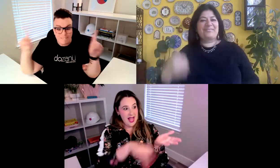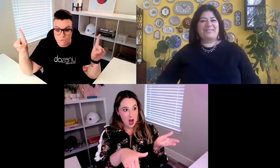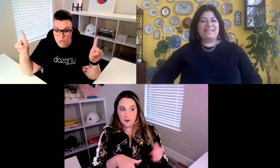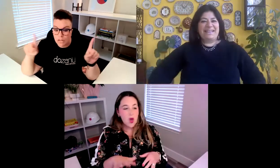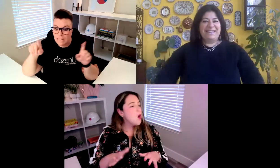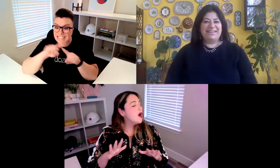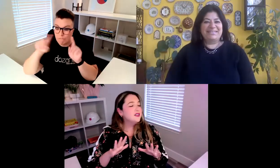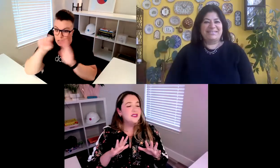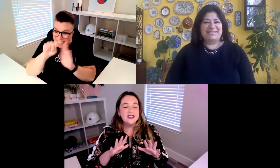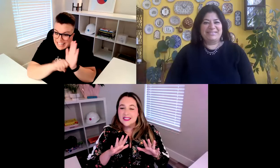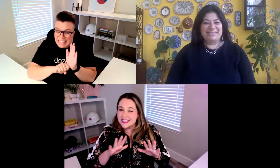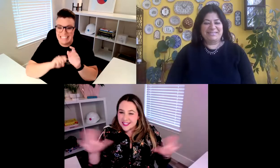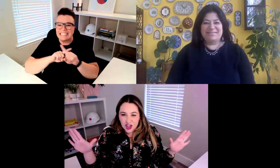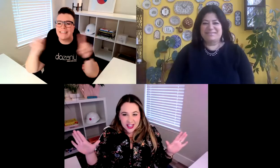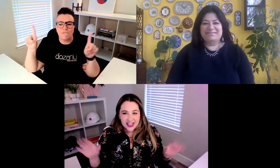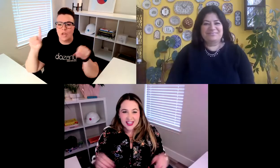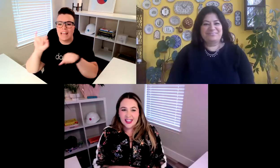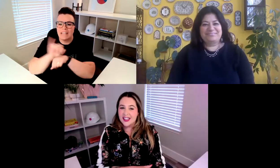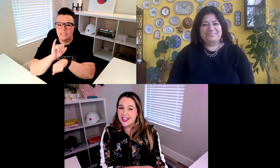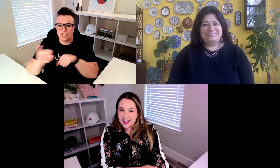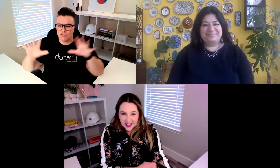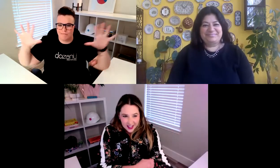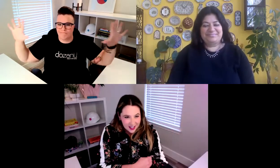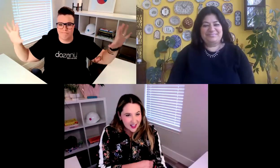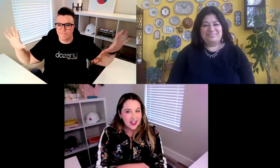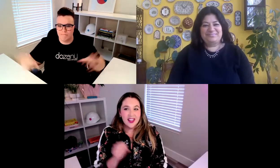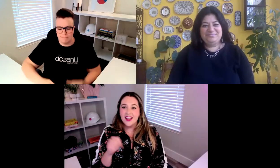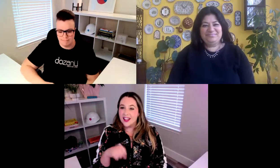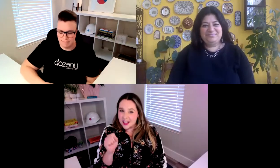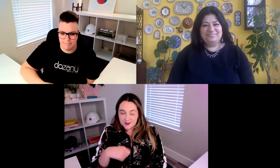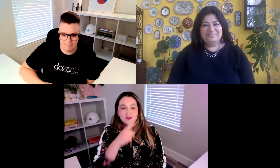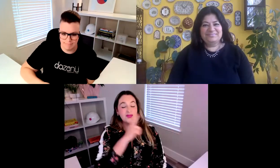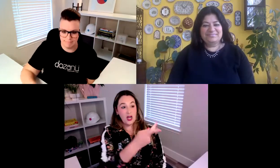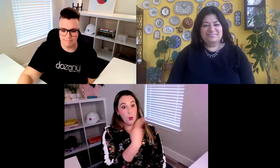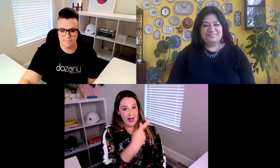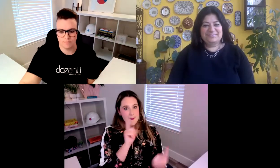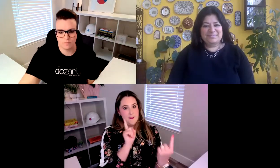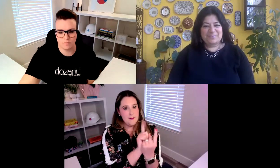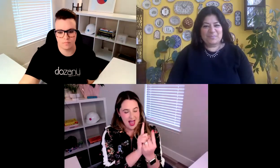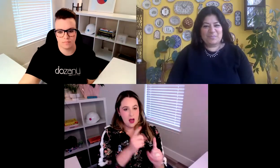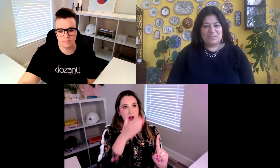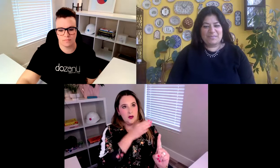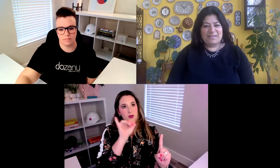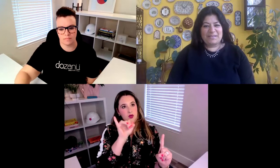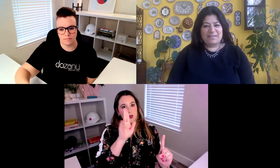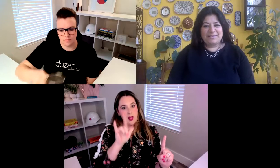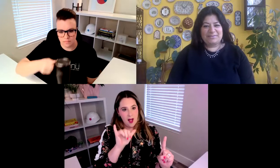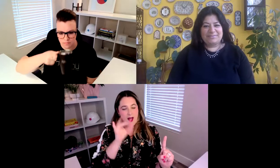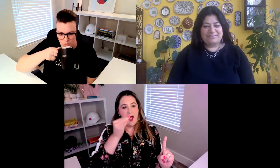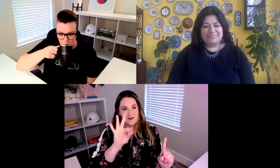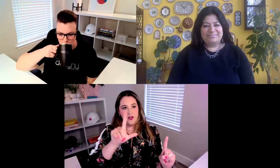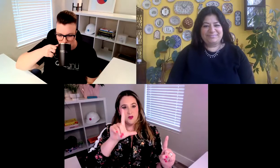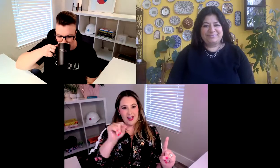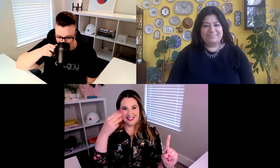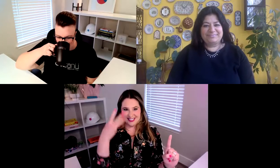companies, though, and it happened for both of us. This is Catherine, right? In different states, in different industries, it just happened like kismet. So this